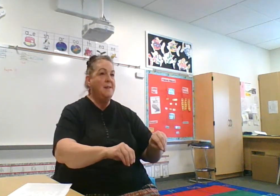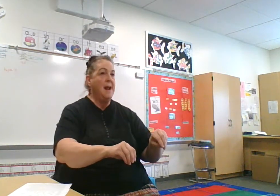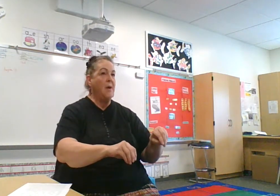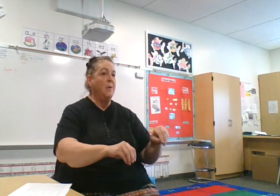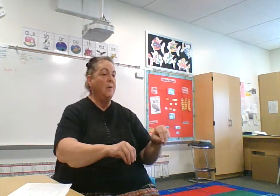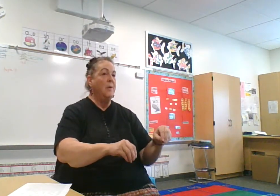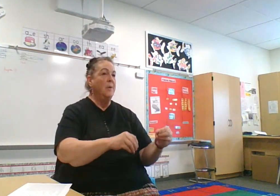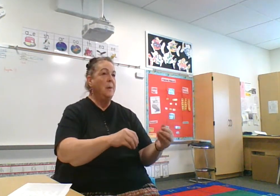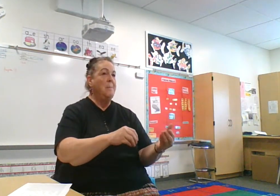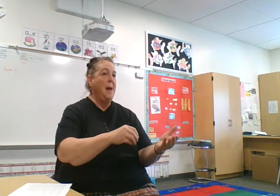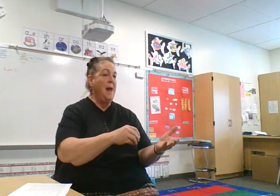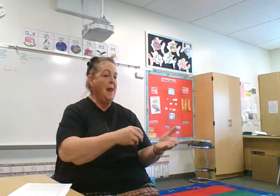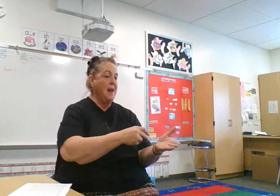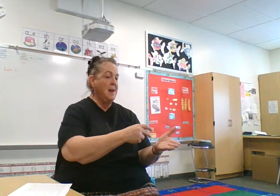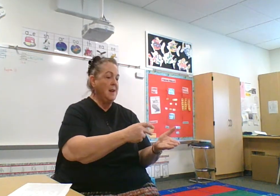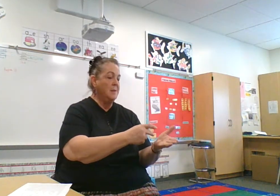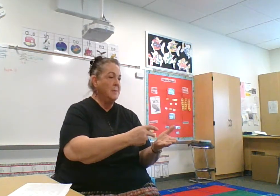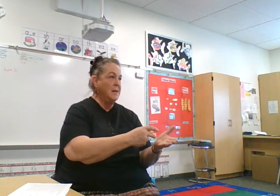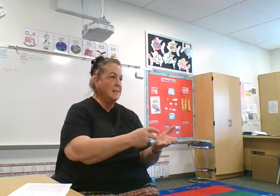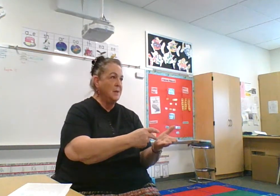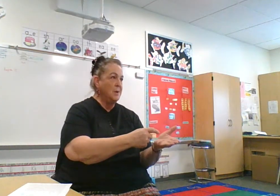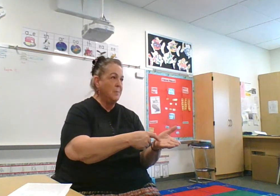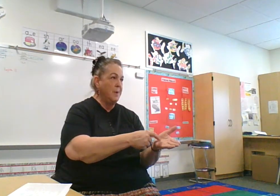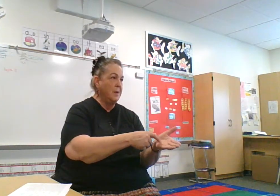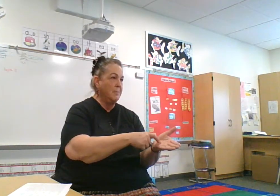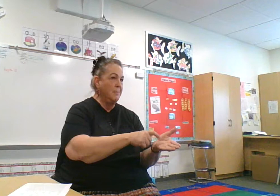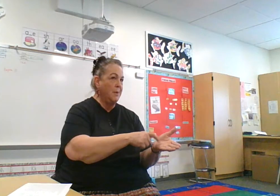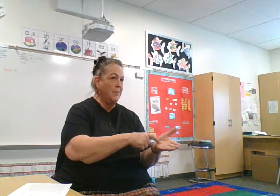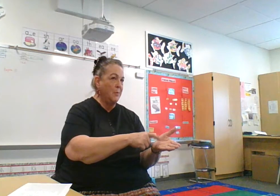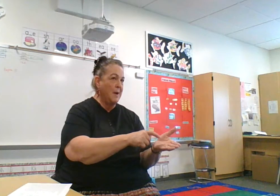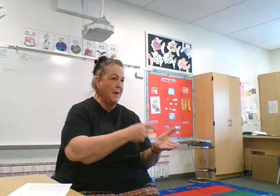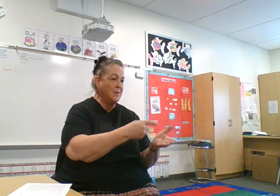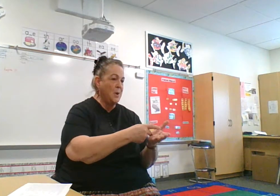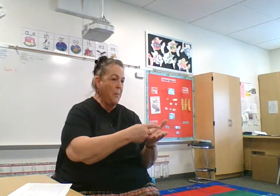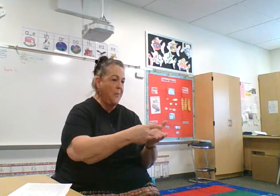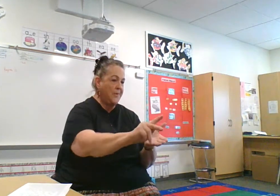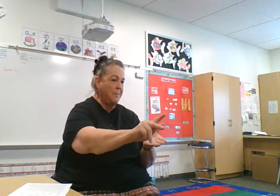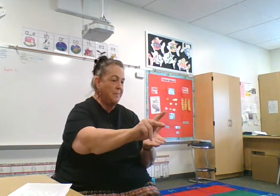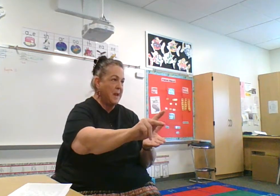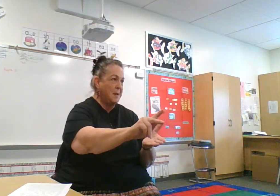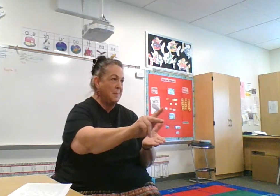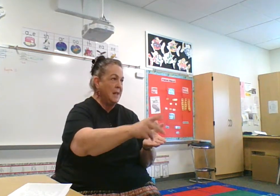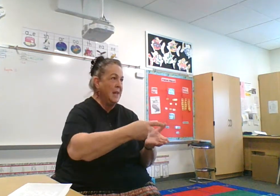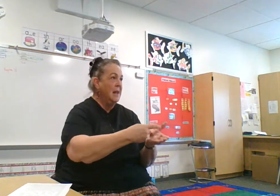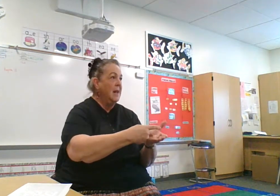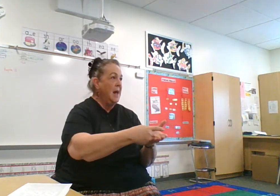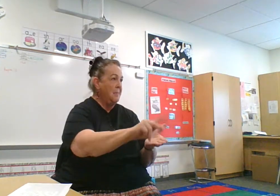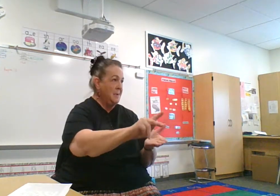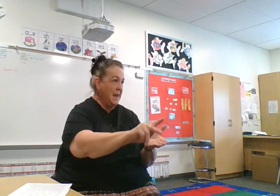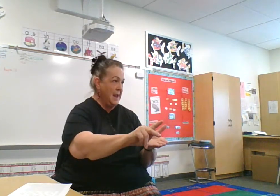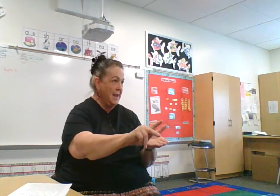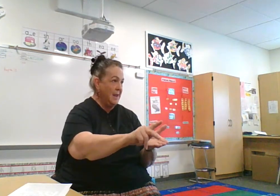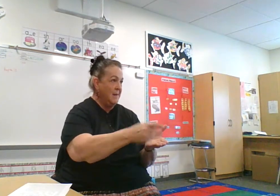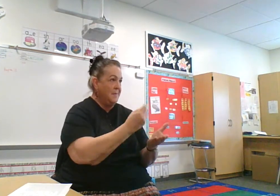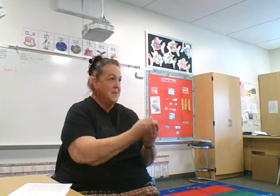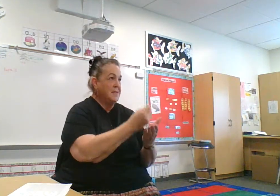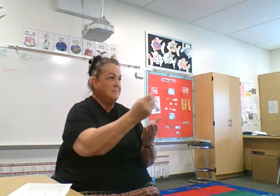Now, pay, the money's in your billfold right here, so take a P and pay. This is